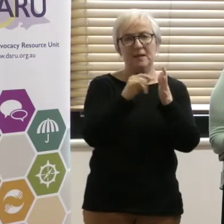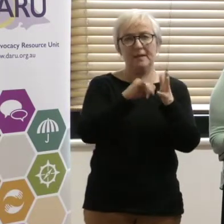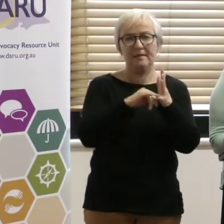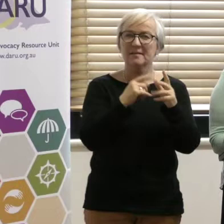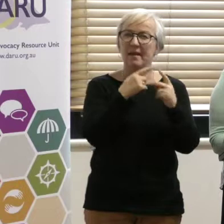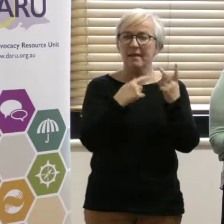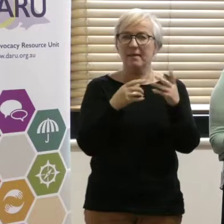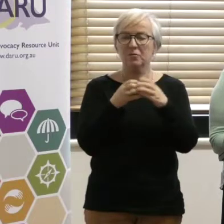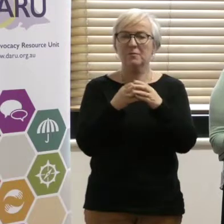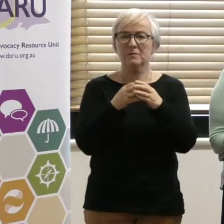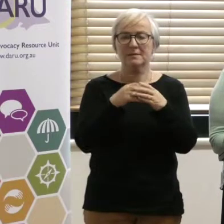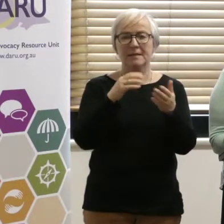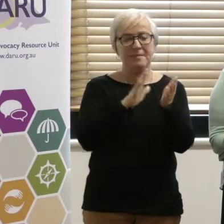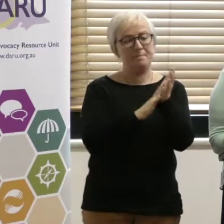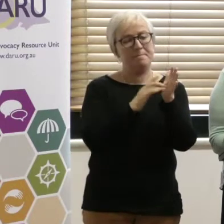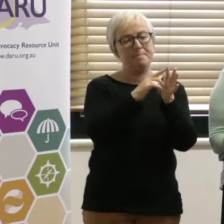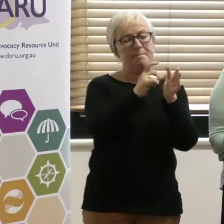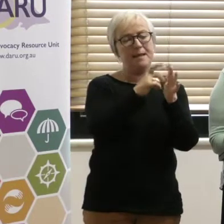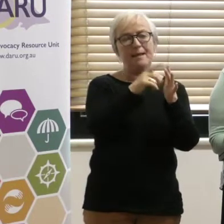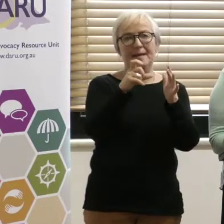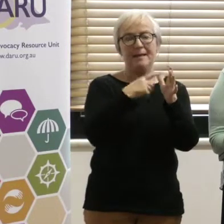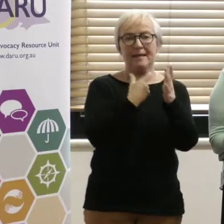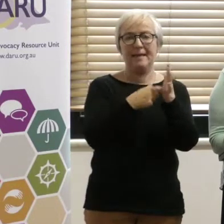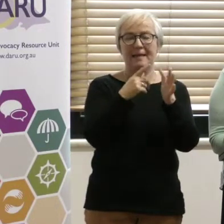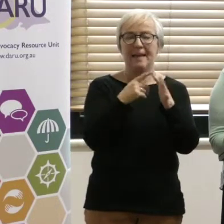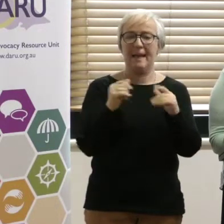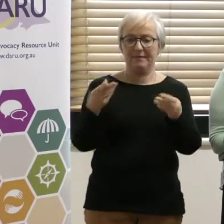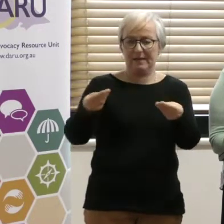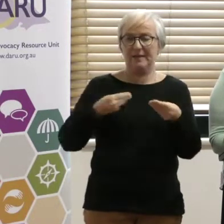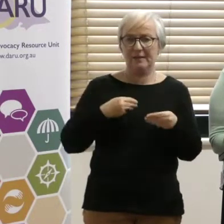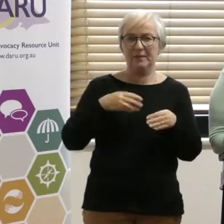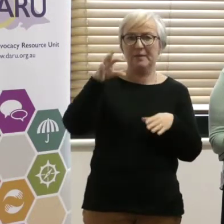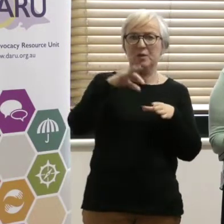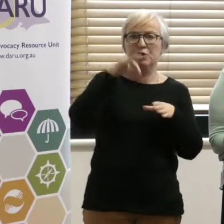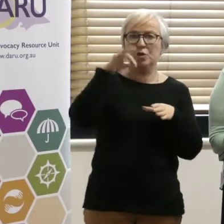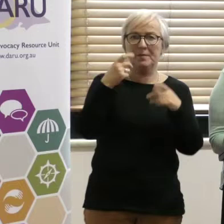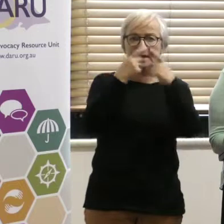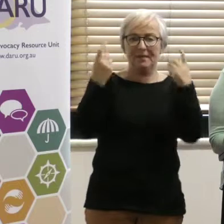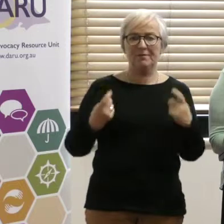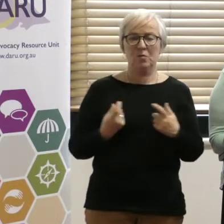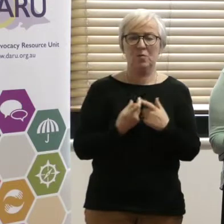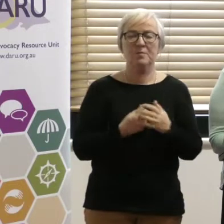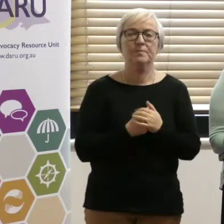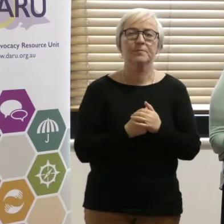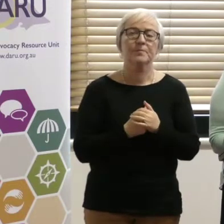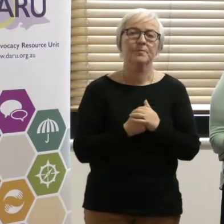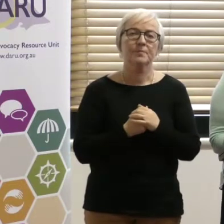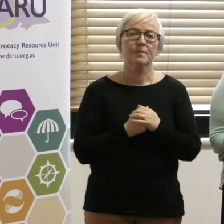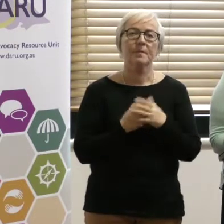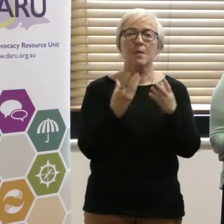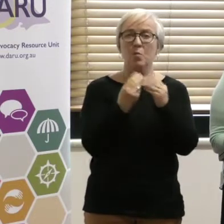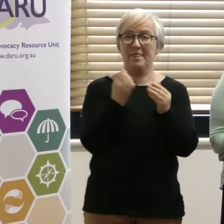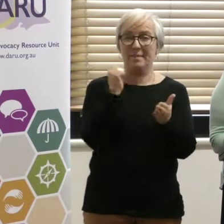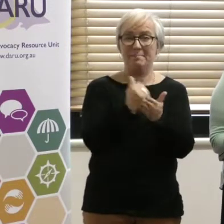And Medicare have just brought out nominee forms only in the last couple of months, which I've submitted and I'm still waiting. But the problem is with the banking